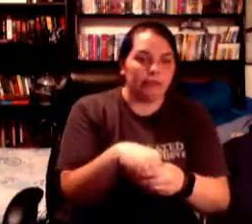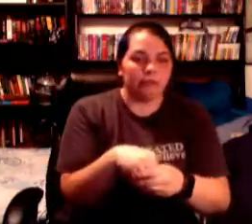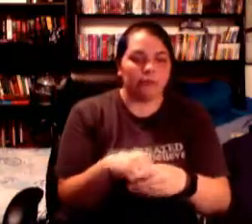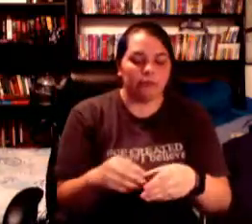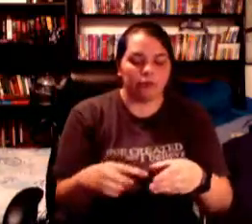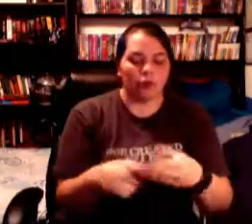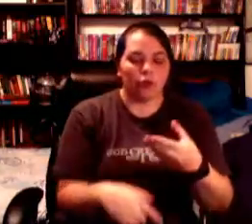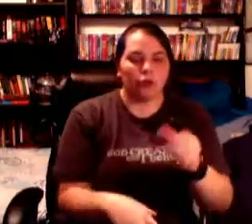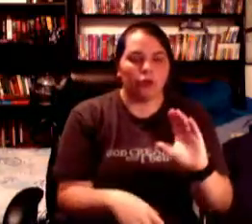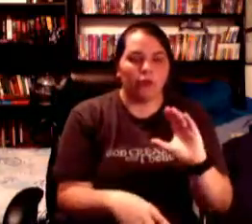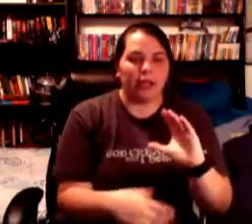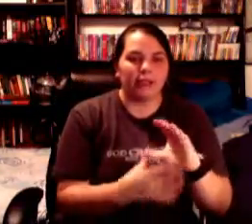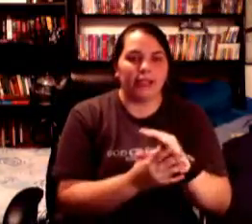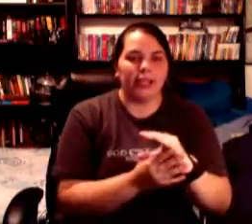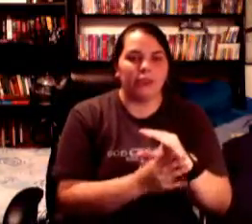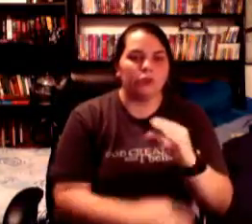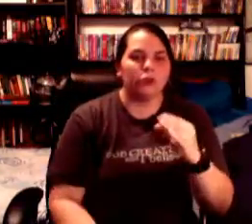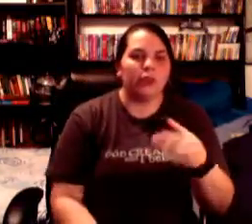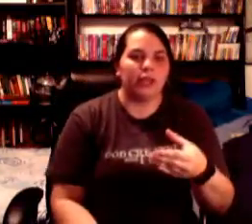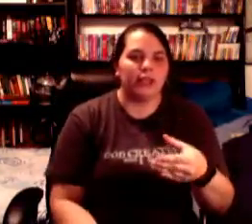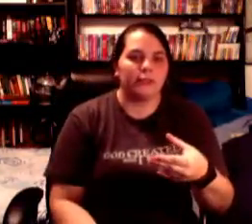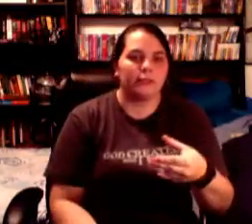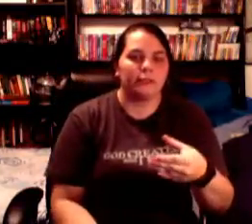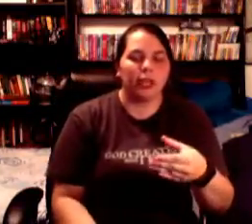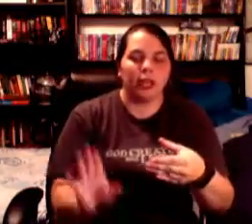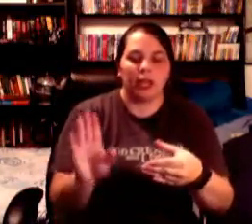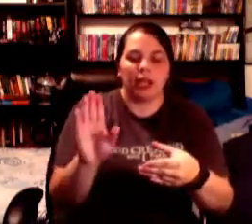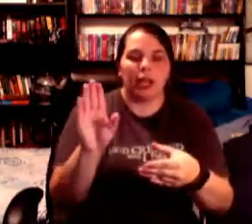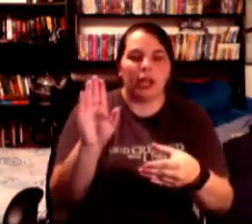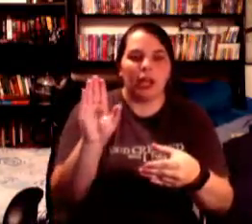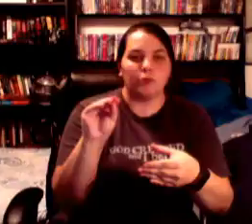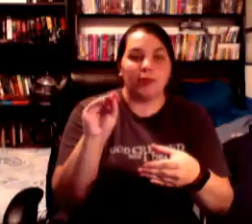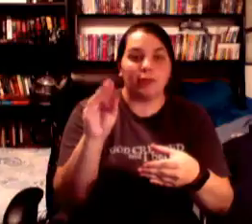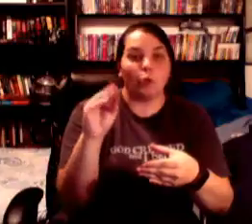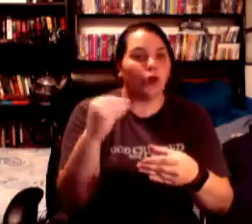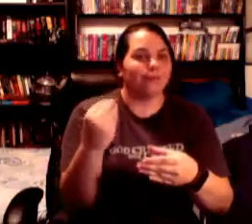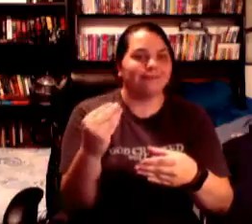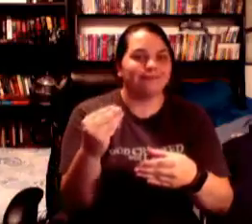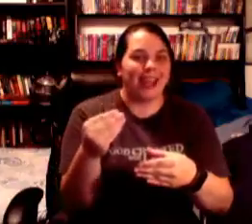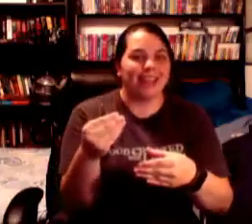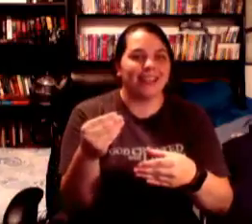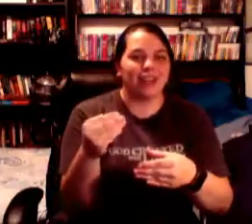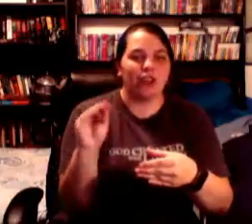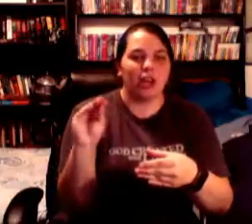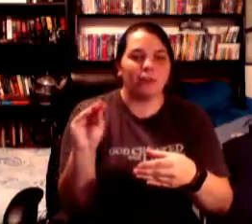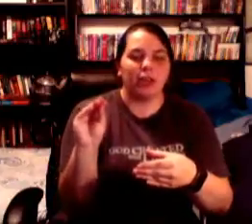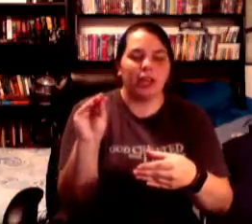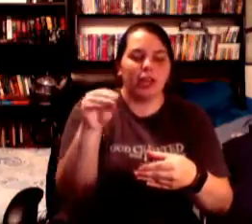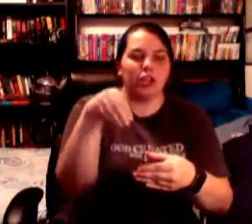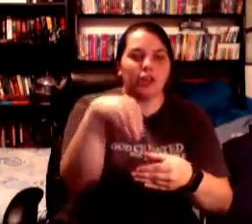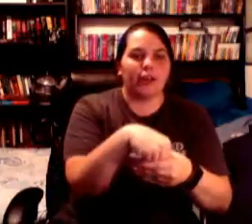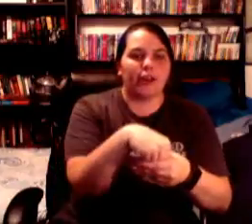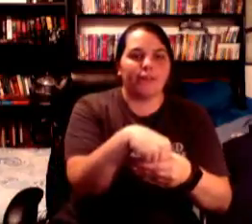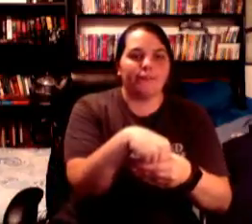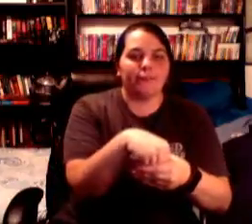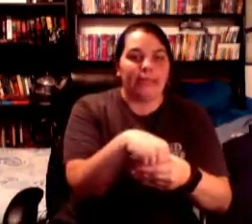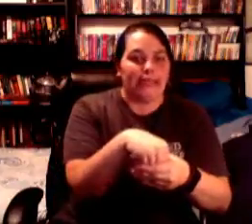in. So you make a C hand with your left hand, and you make a more and hand shape, and then you tuck it